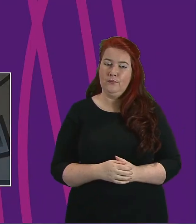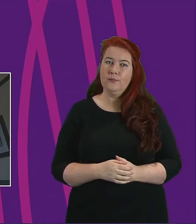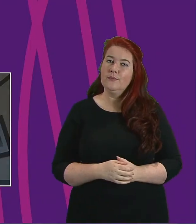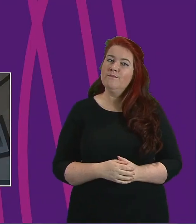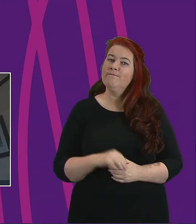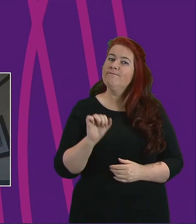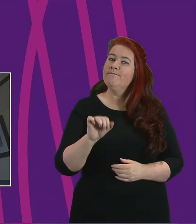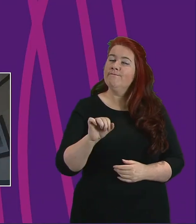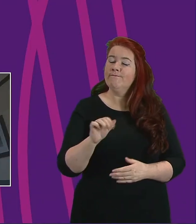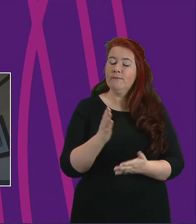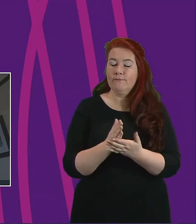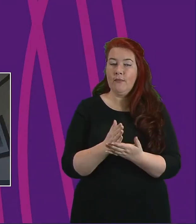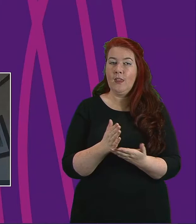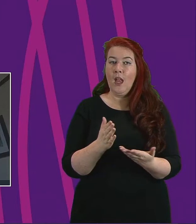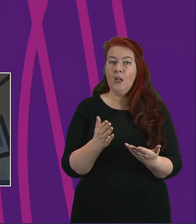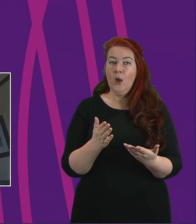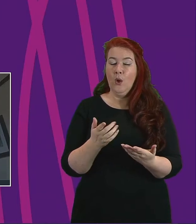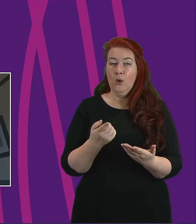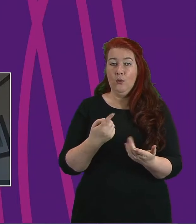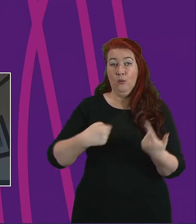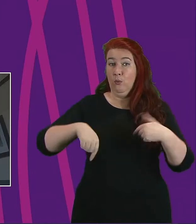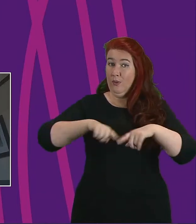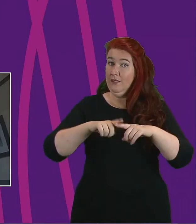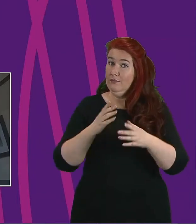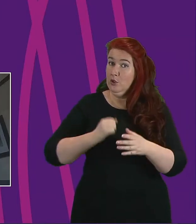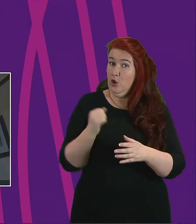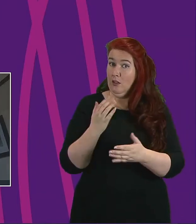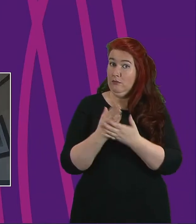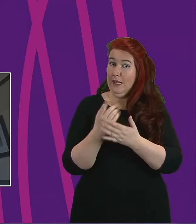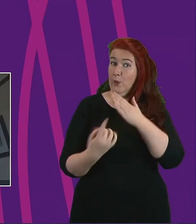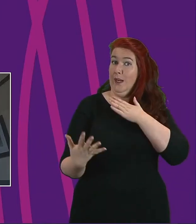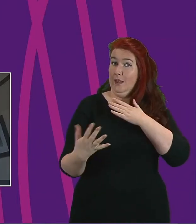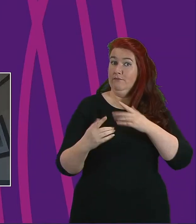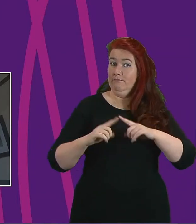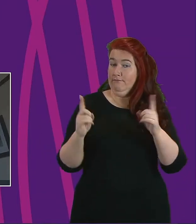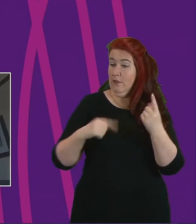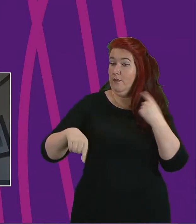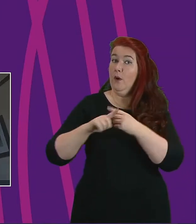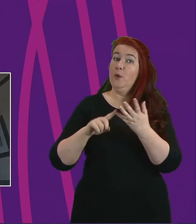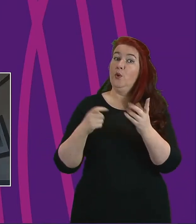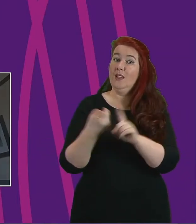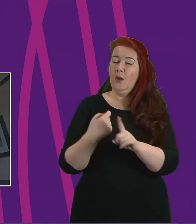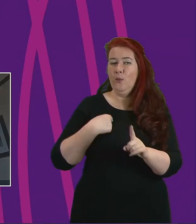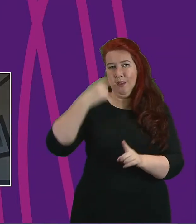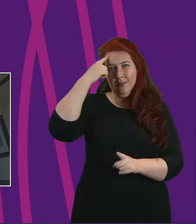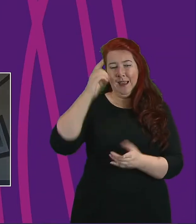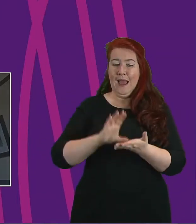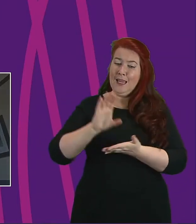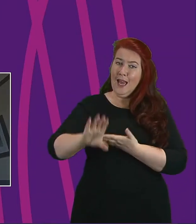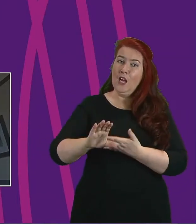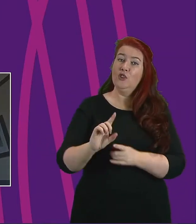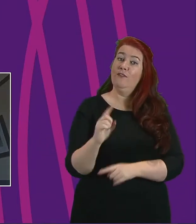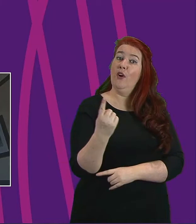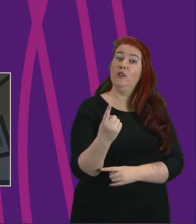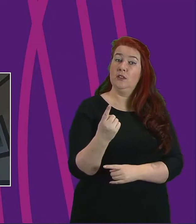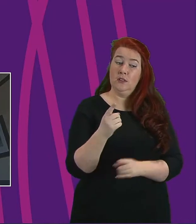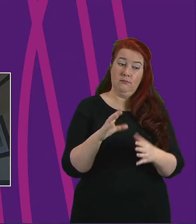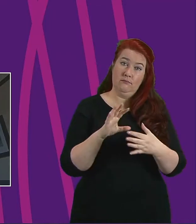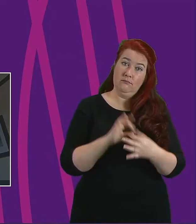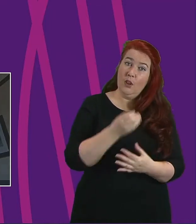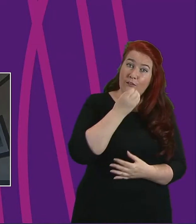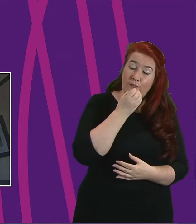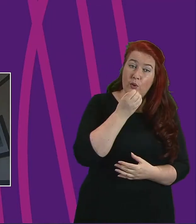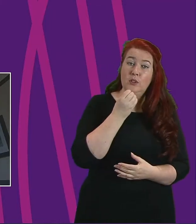and we are unique across the UK in trying to take a cash-first approach to food insecurity, and that's the